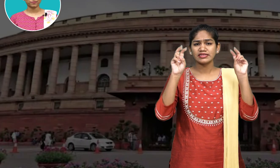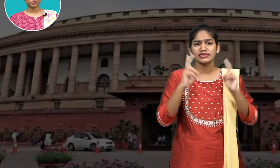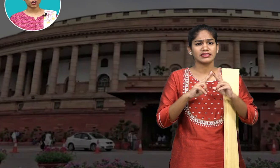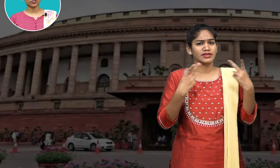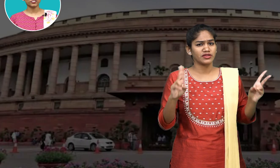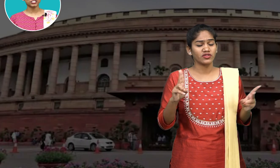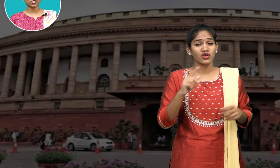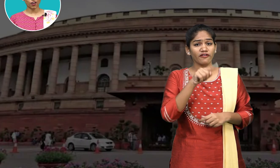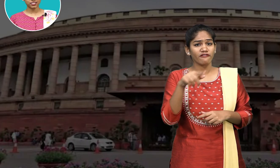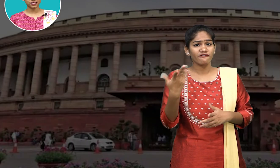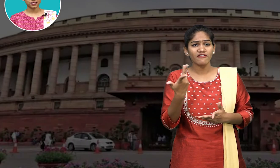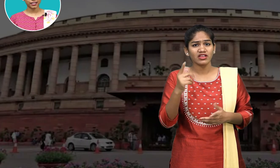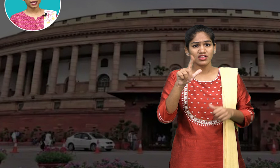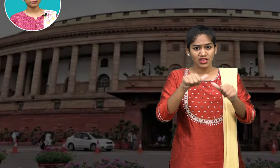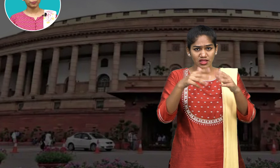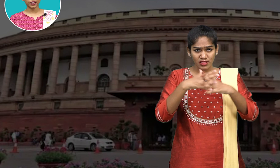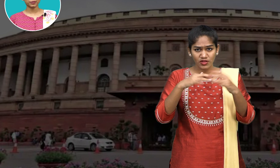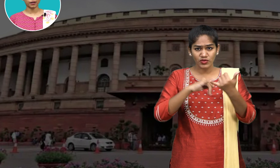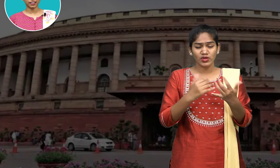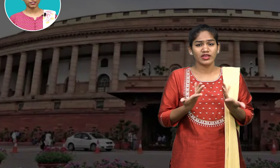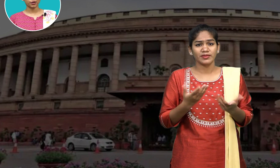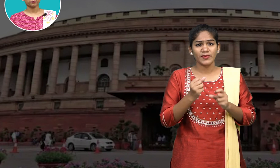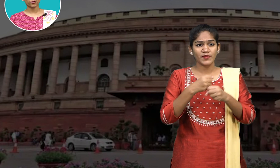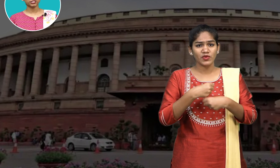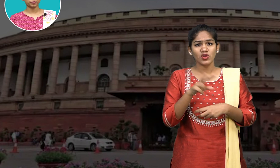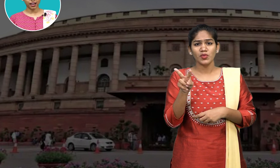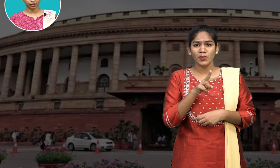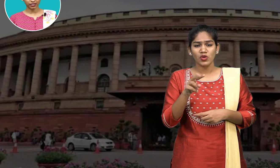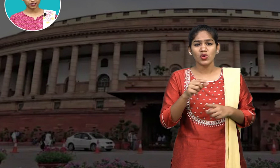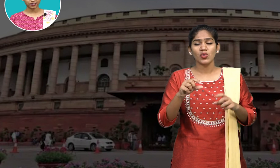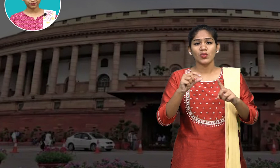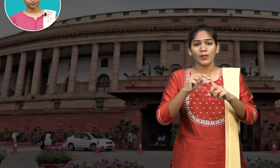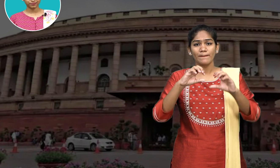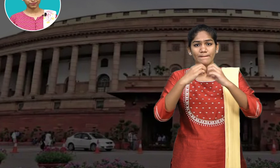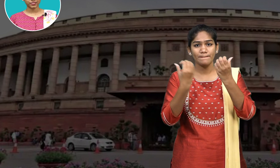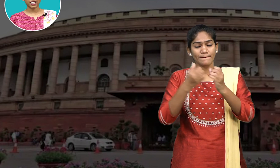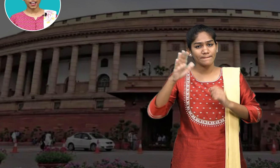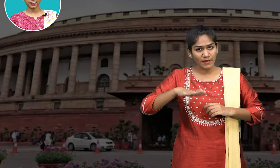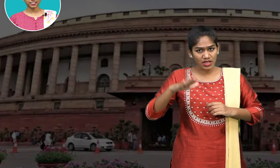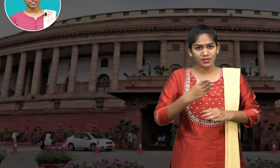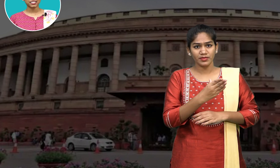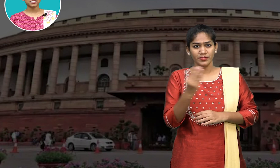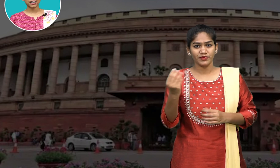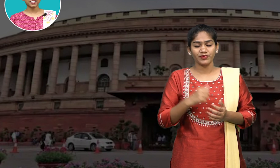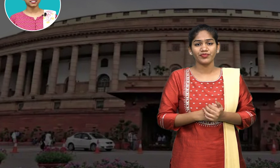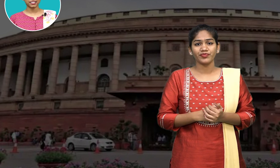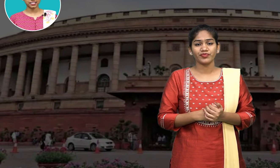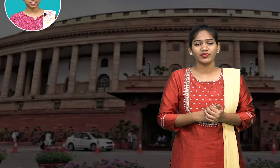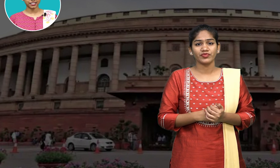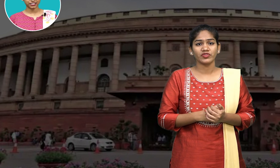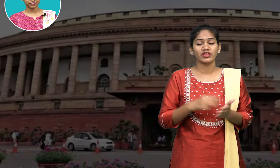Subjects on which laws can be made by both Parliament and